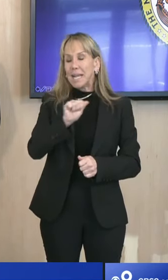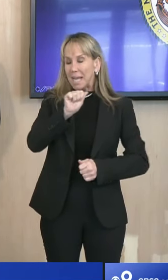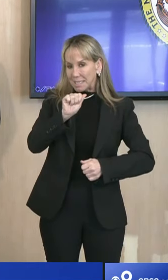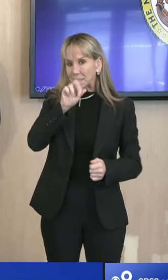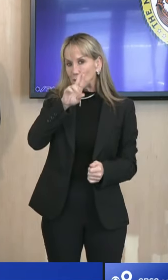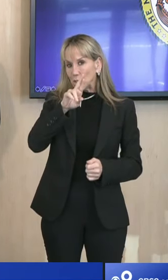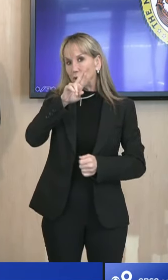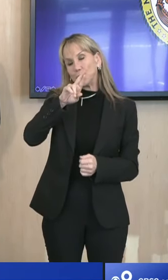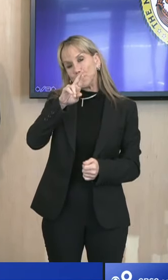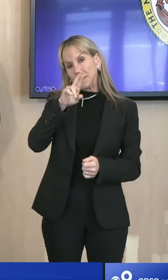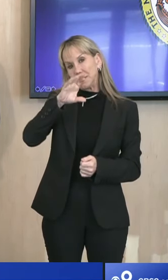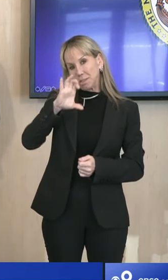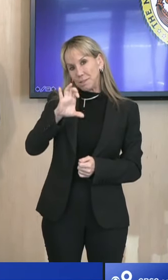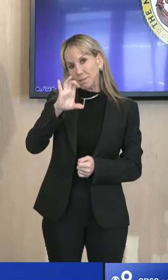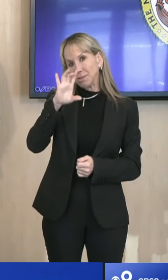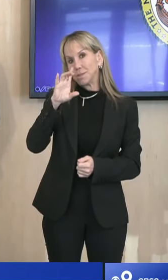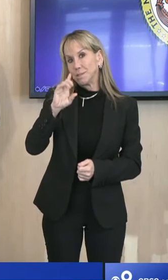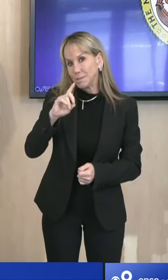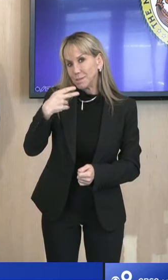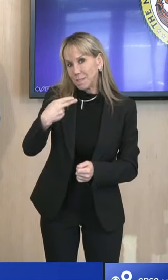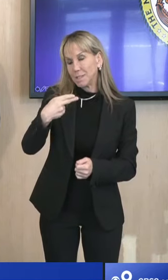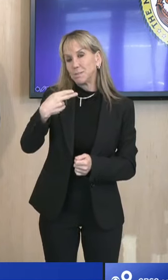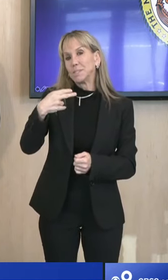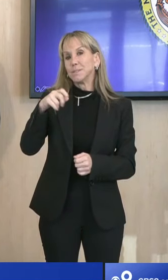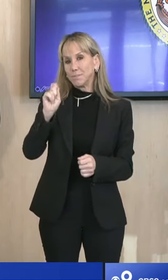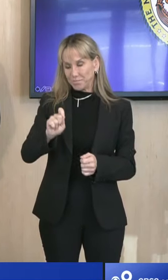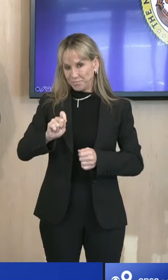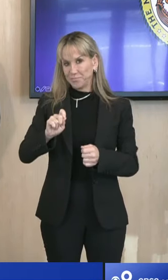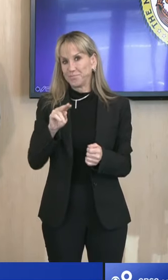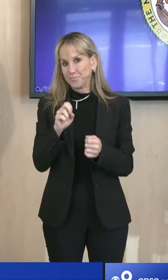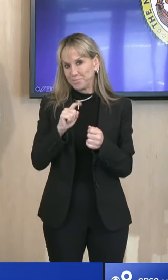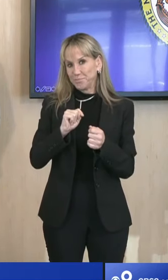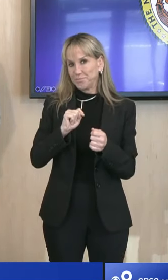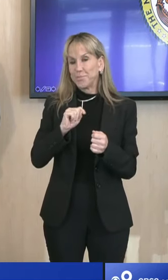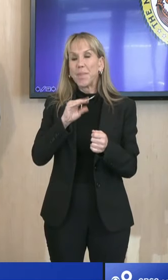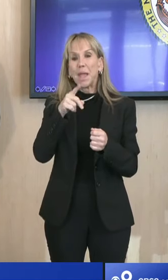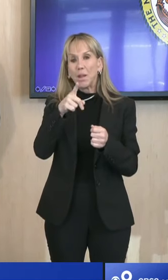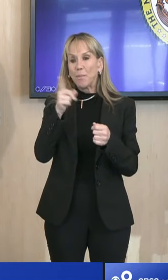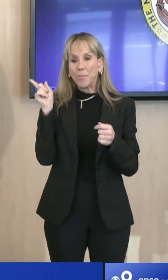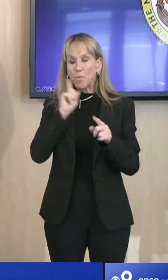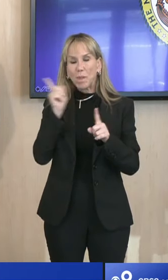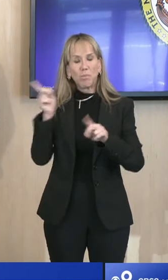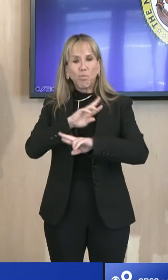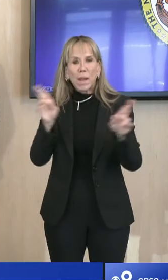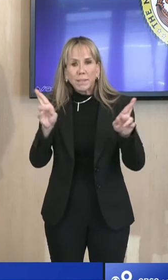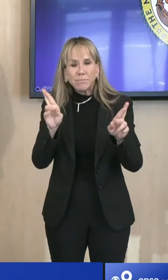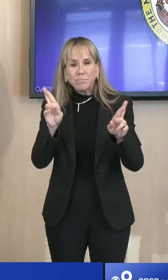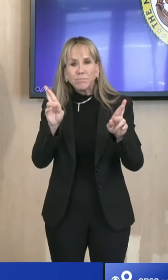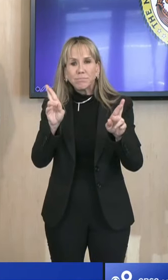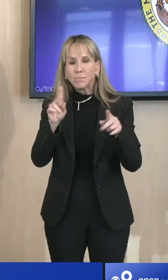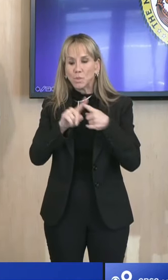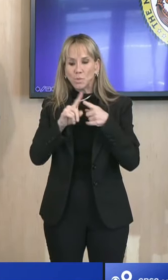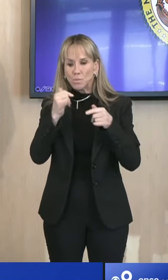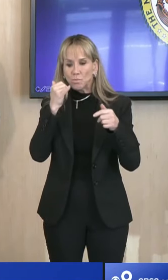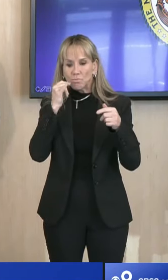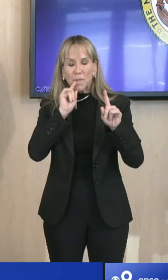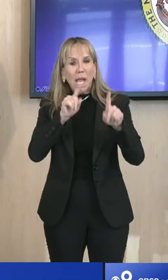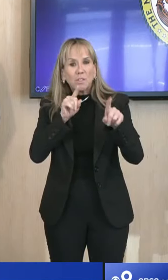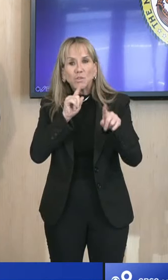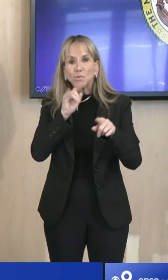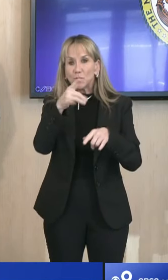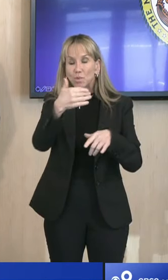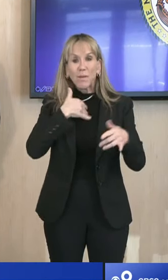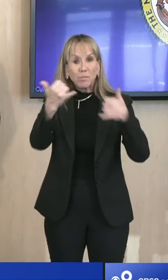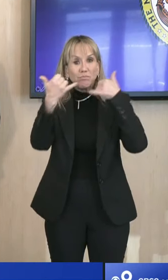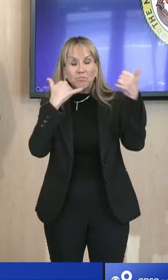donatecovid19@rchsd.org. Our team at the Rady Children's Hospital Foundation is eager to answer calls and emails from local companies and